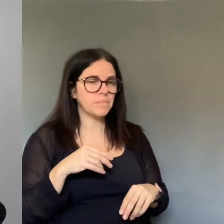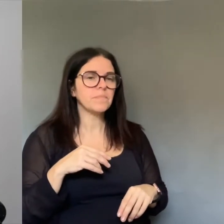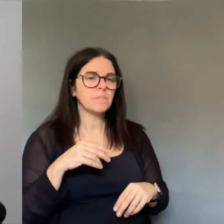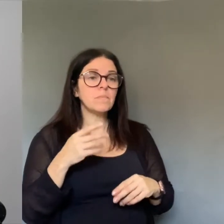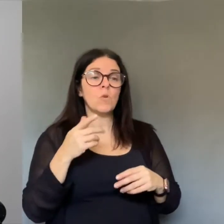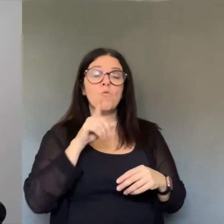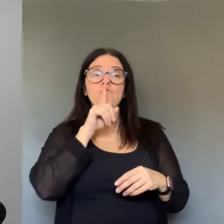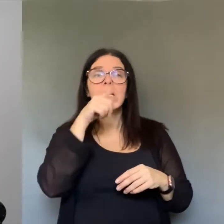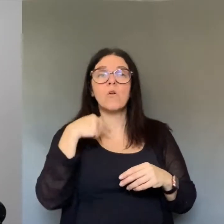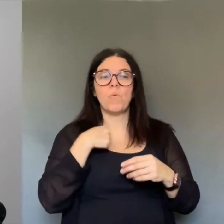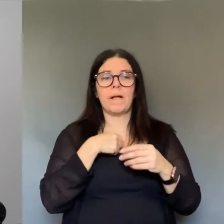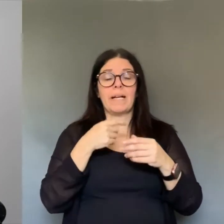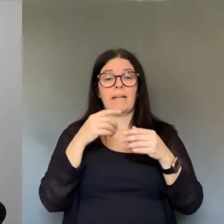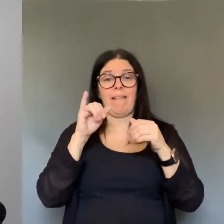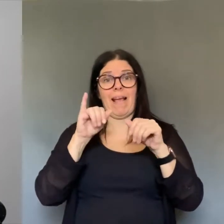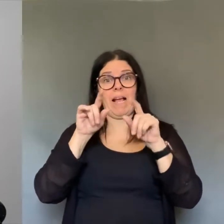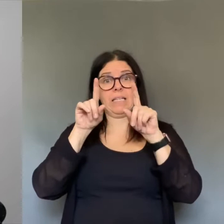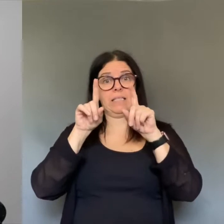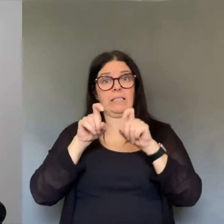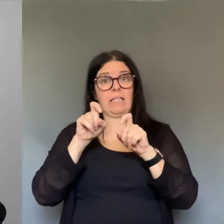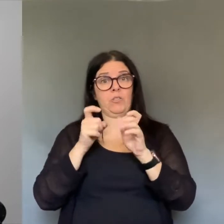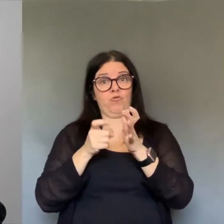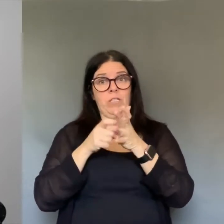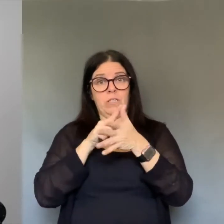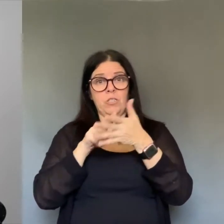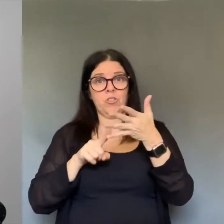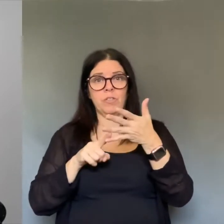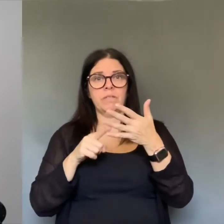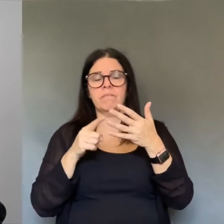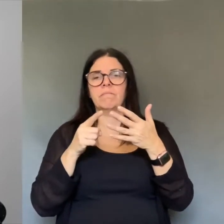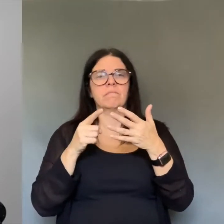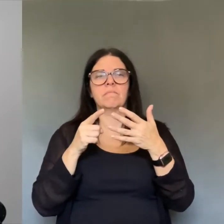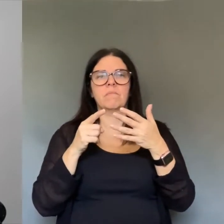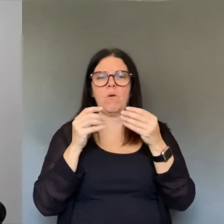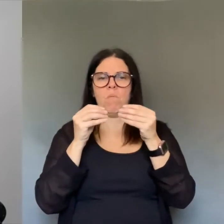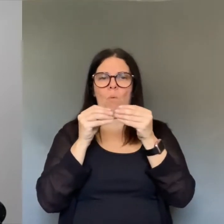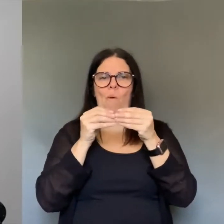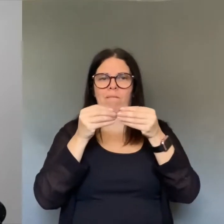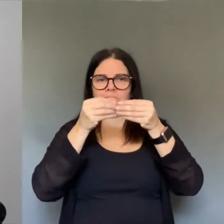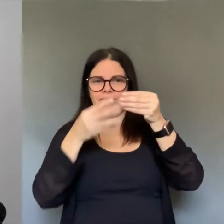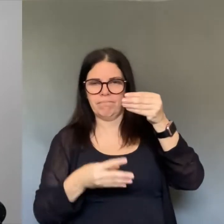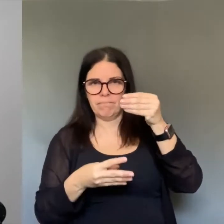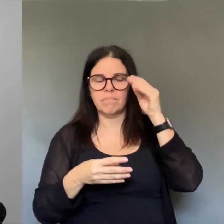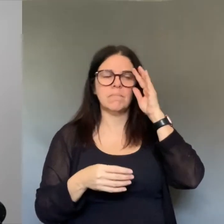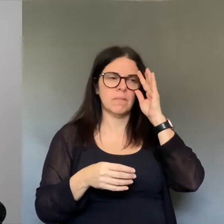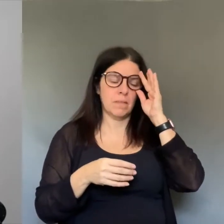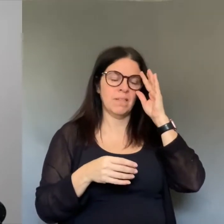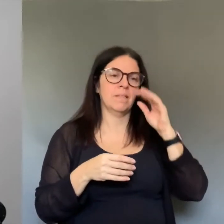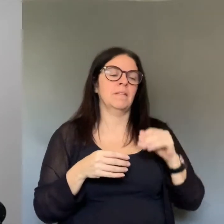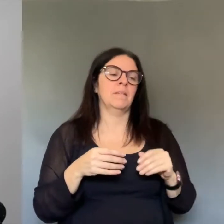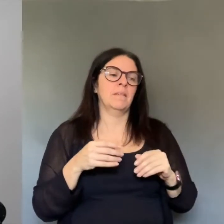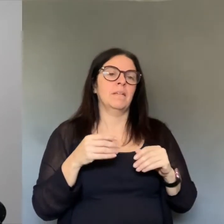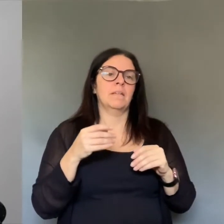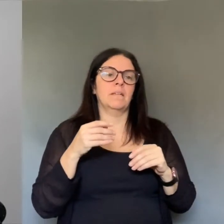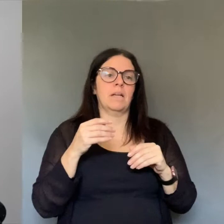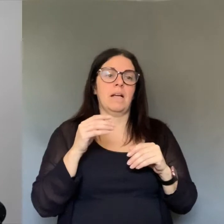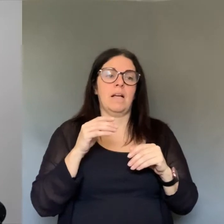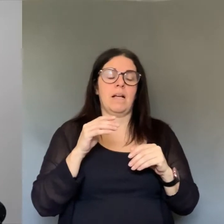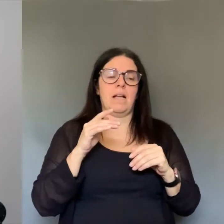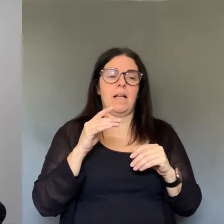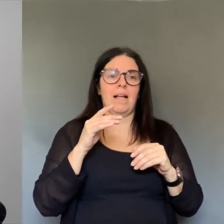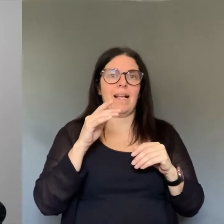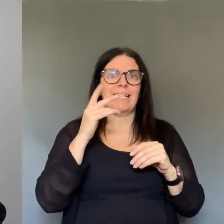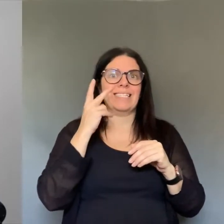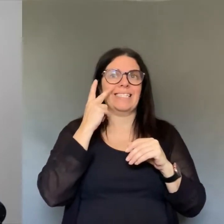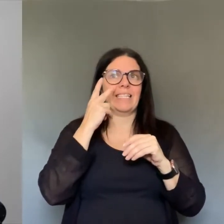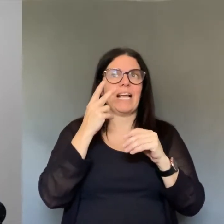the long-term care homes and the retirement homes. And that is one of the reason that we are seeing some pending increase in